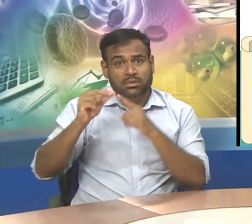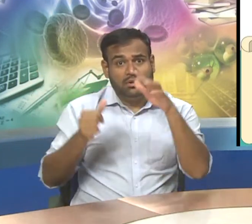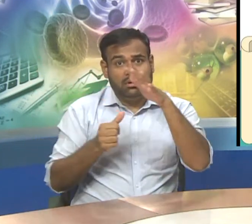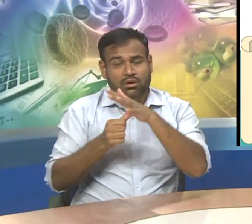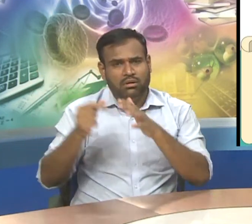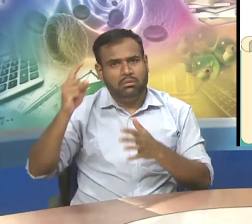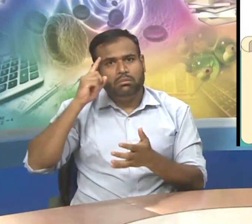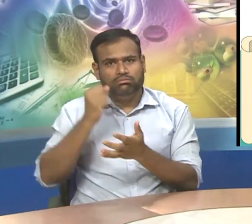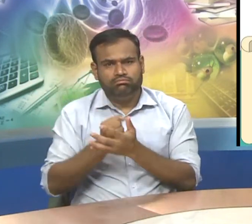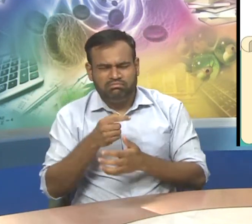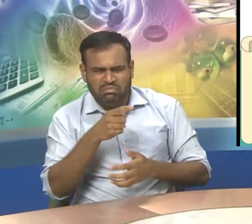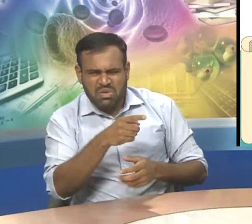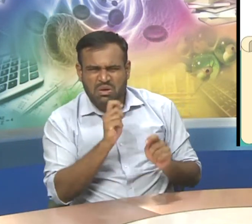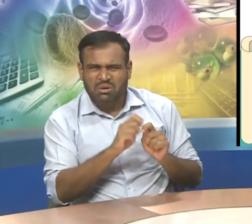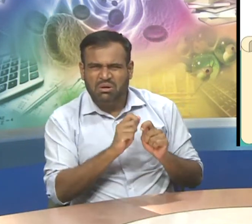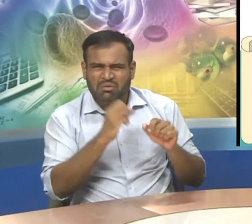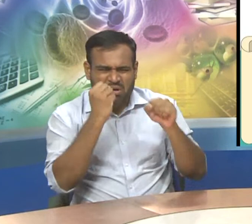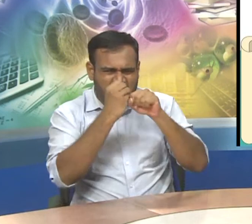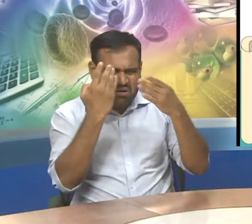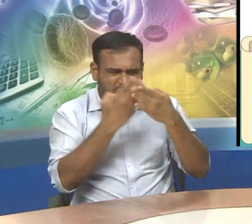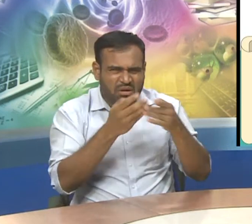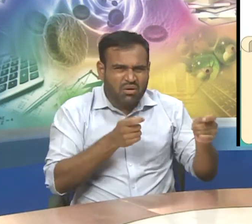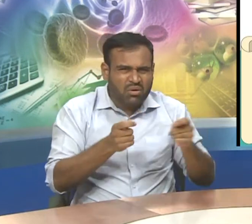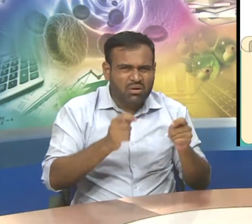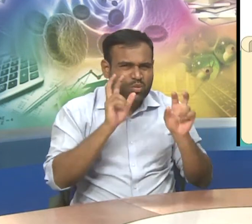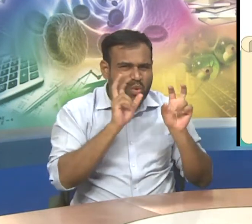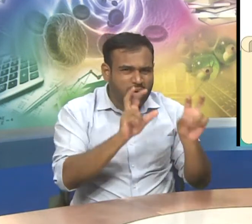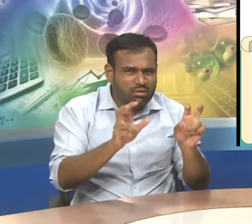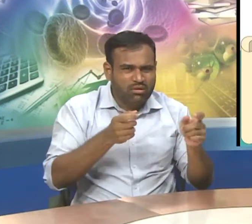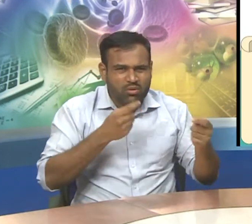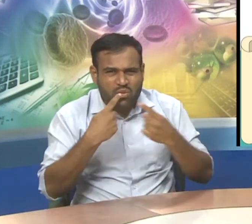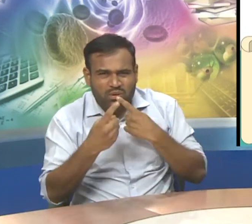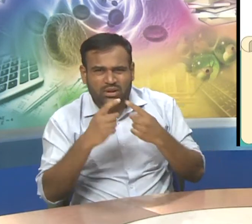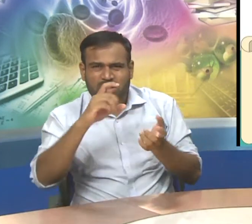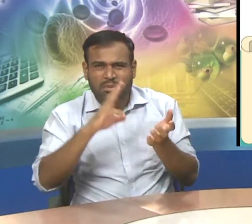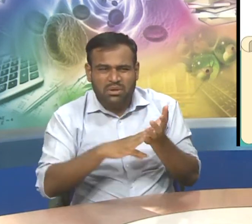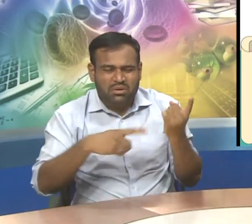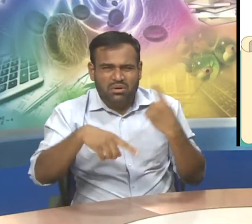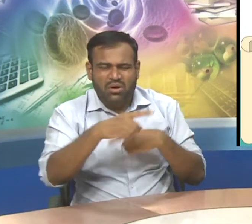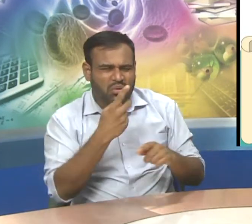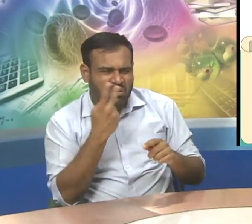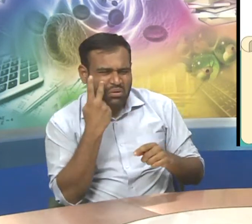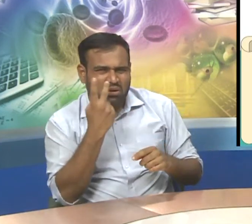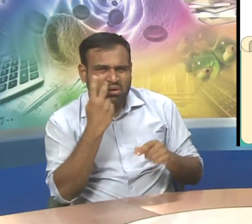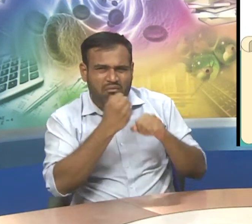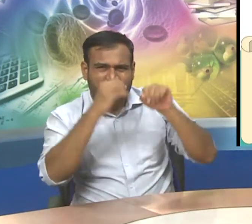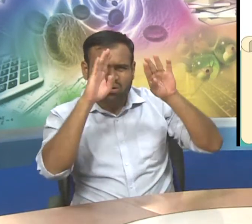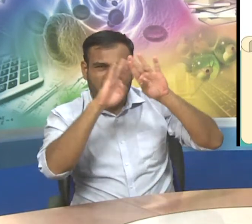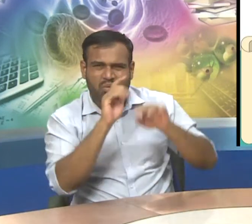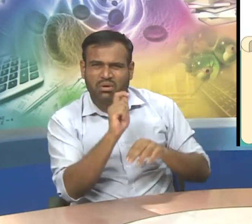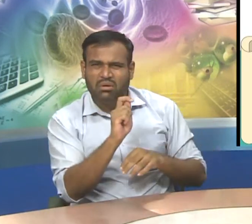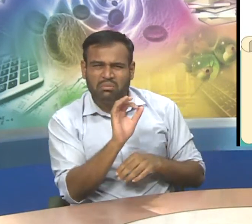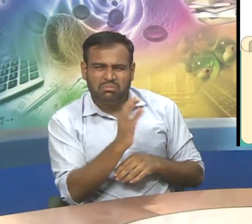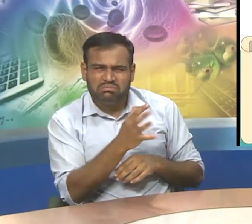for 5 years, but normally holds office during the pleasure of the president. The